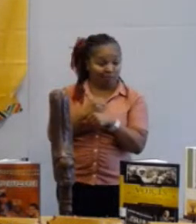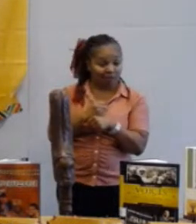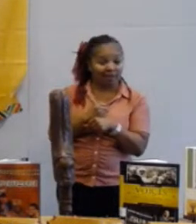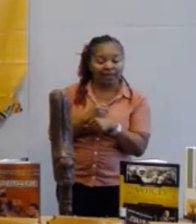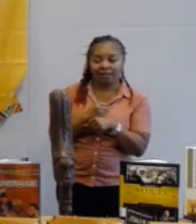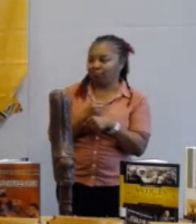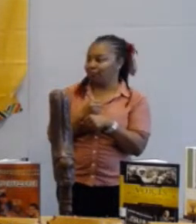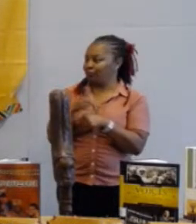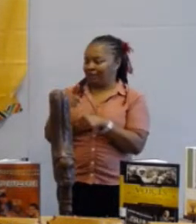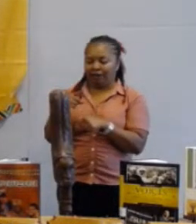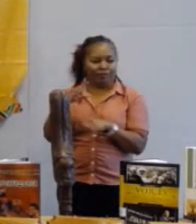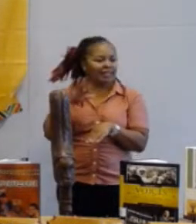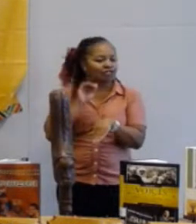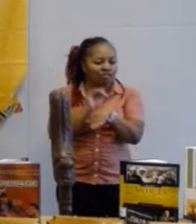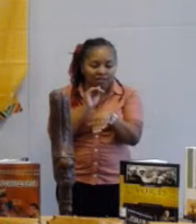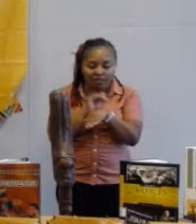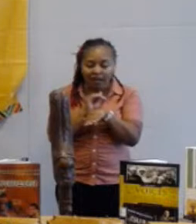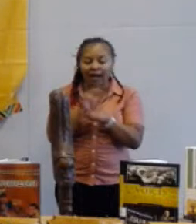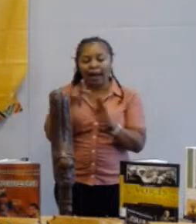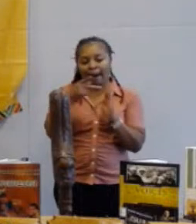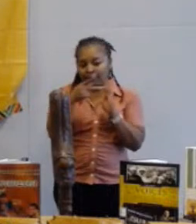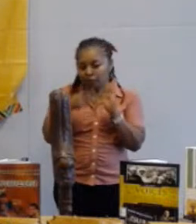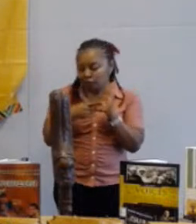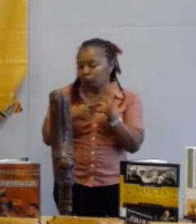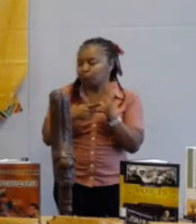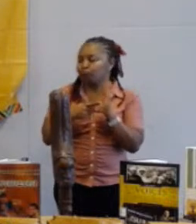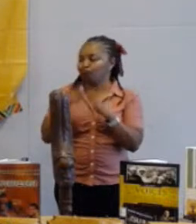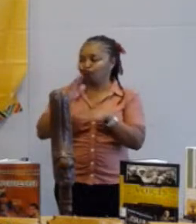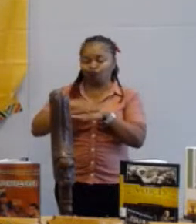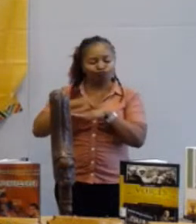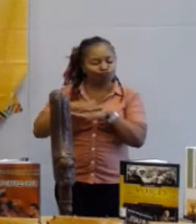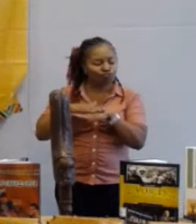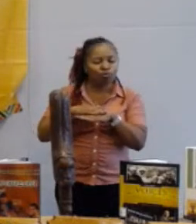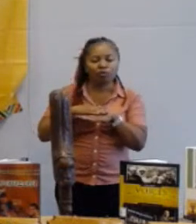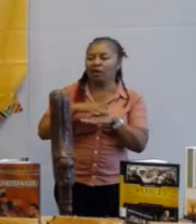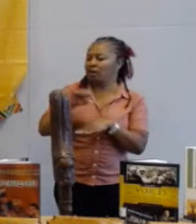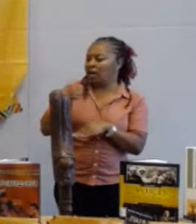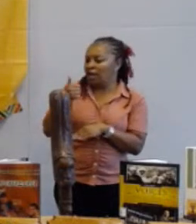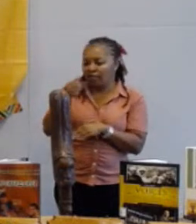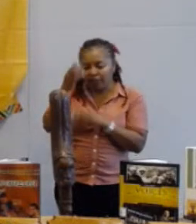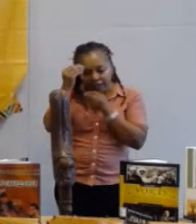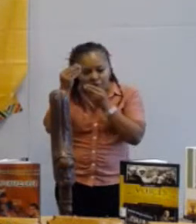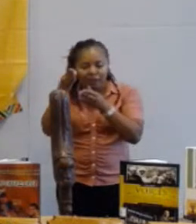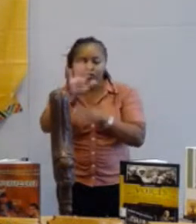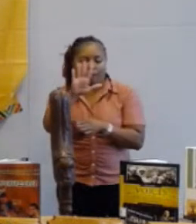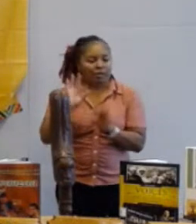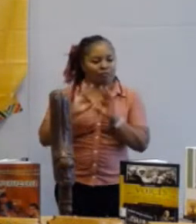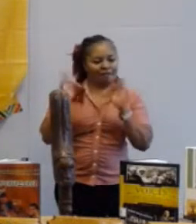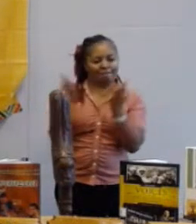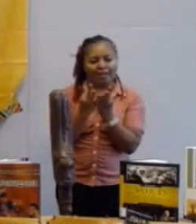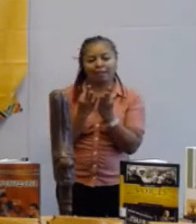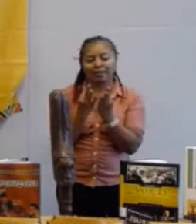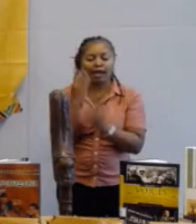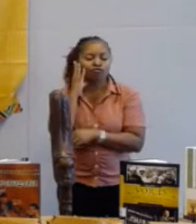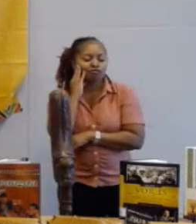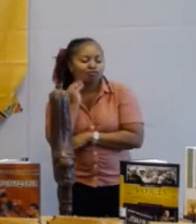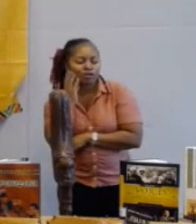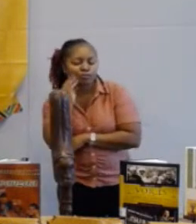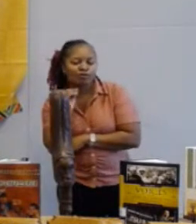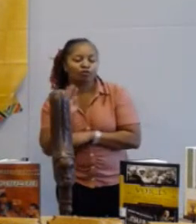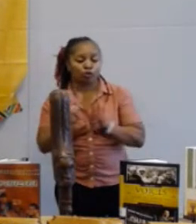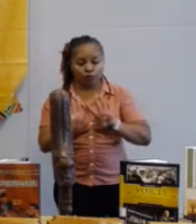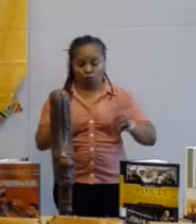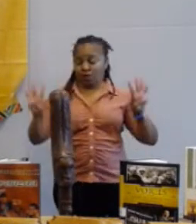the each night principle on there, as well as any information you want to put about your family and your experiences with